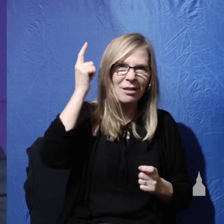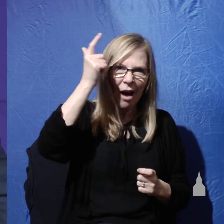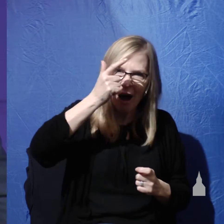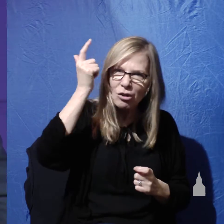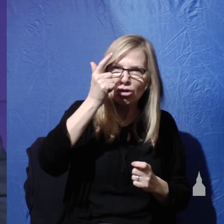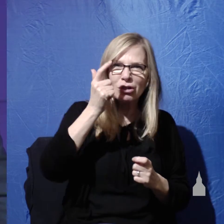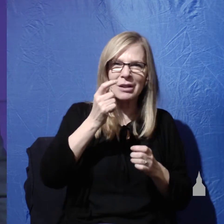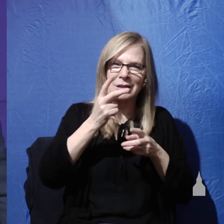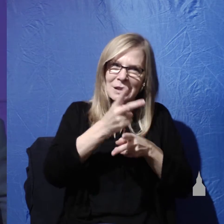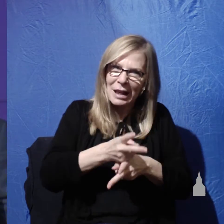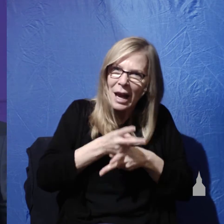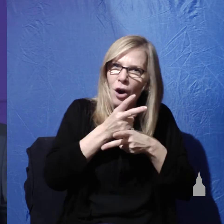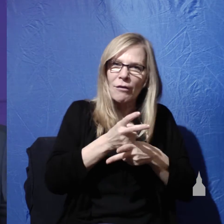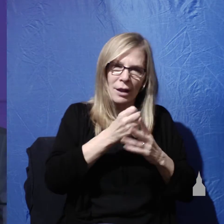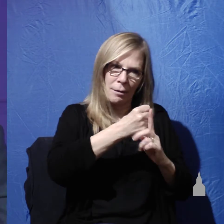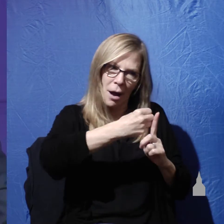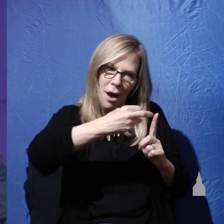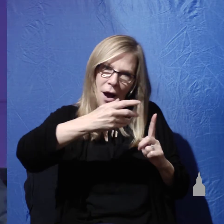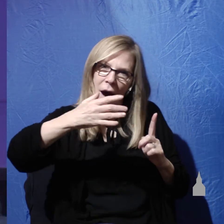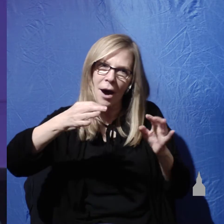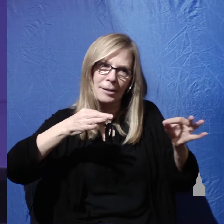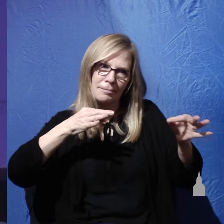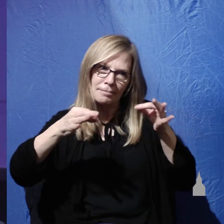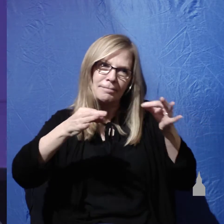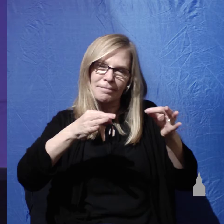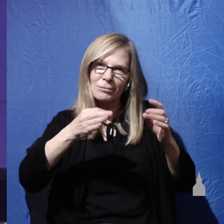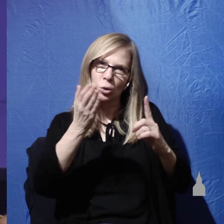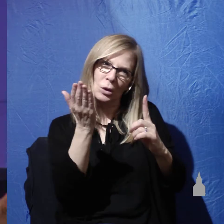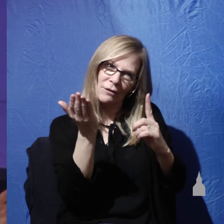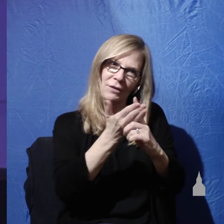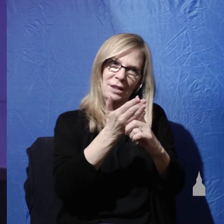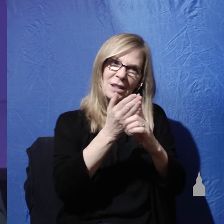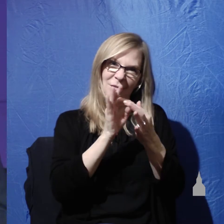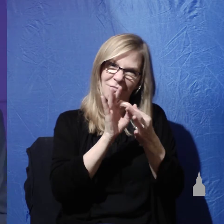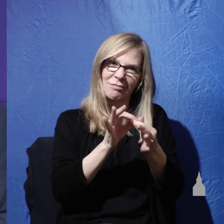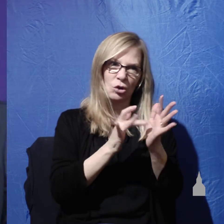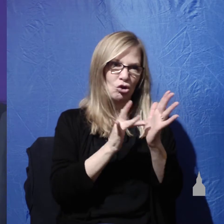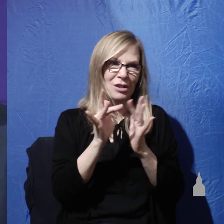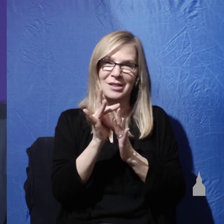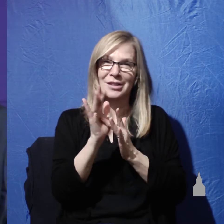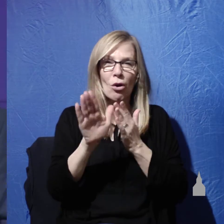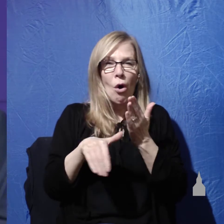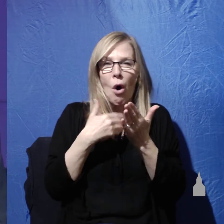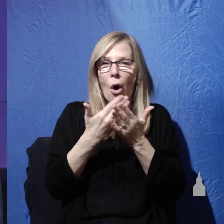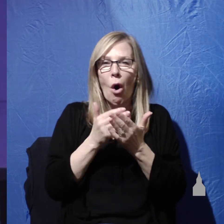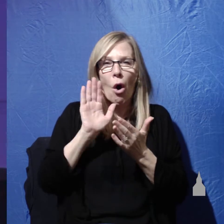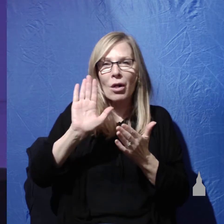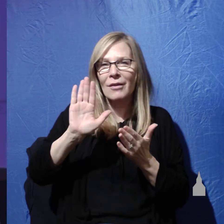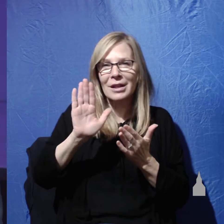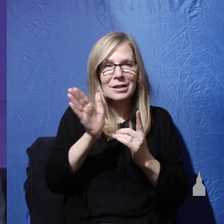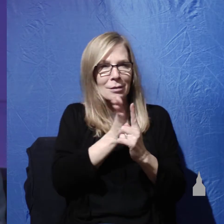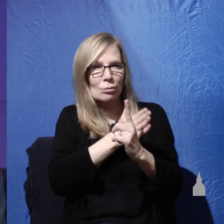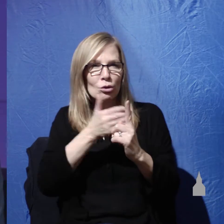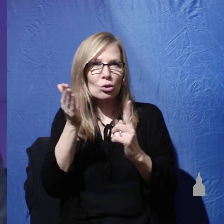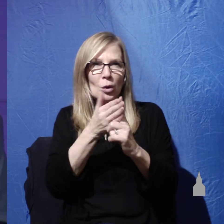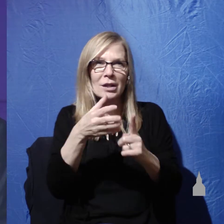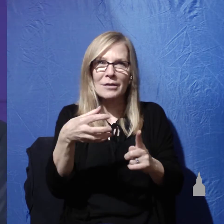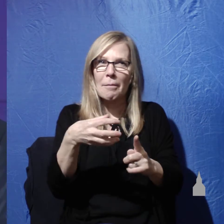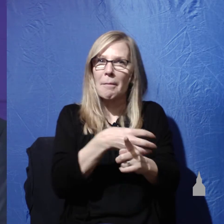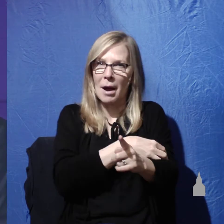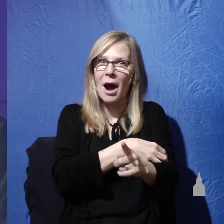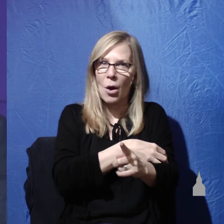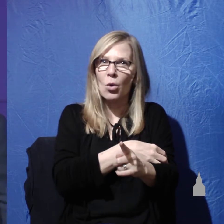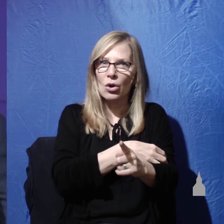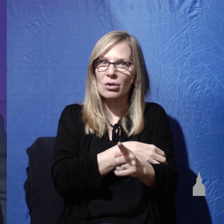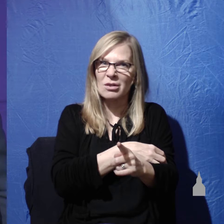and care. This culminated in trying to convince them about Jesus. All his persuasive powers were brought to